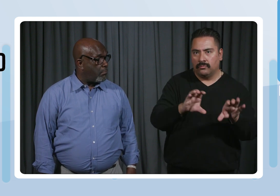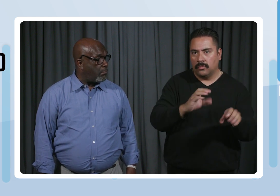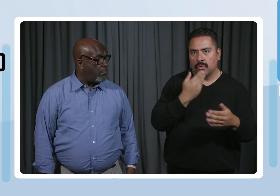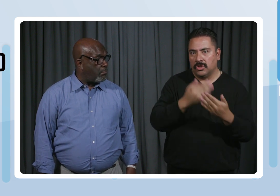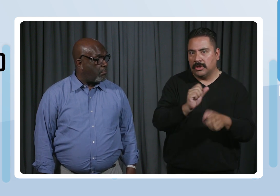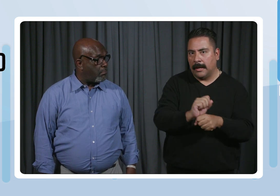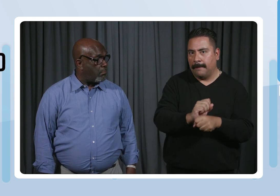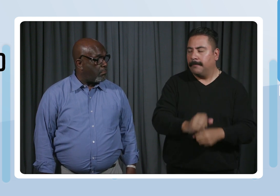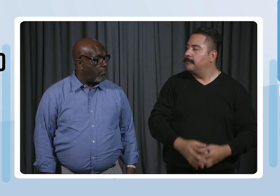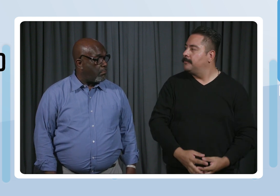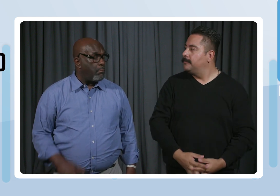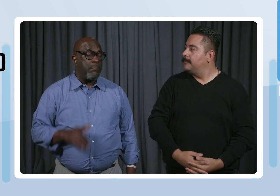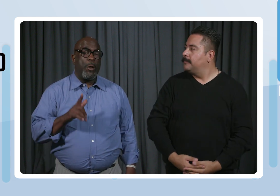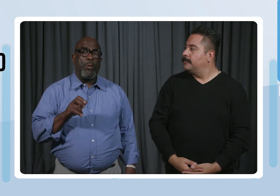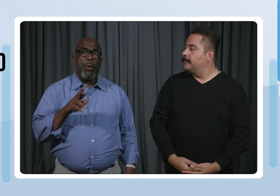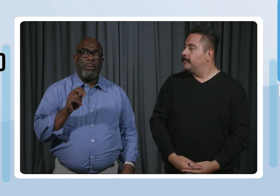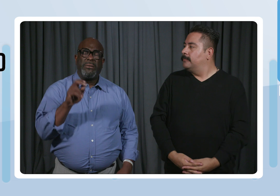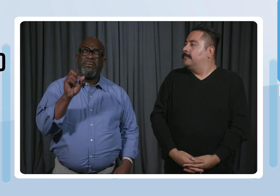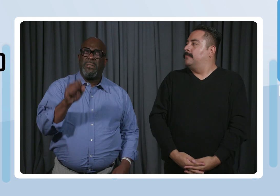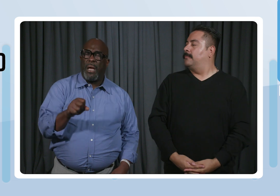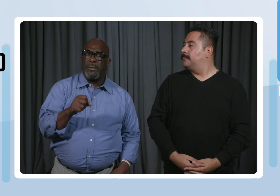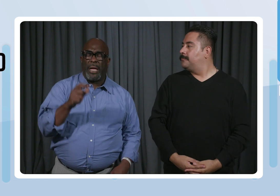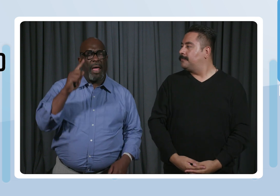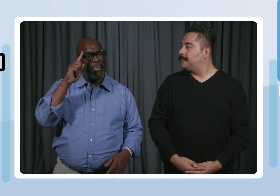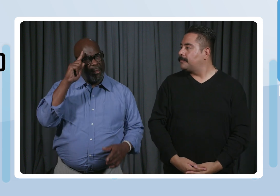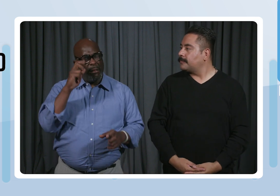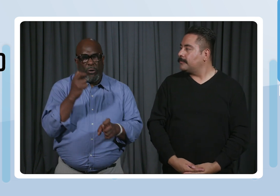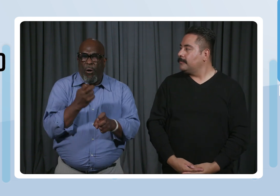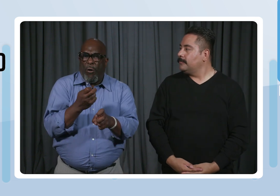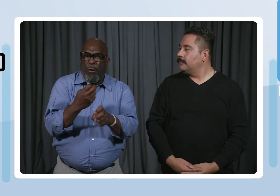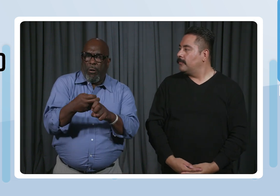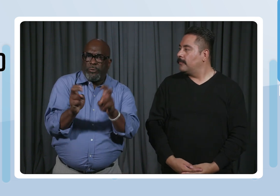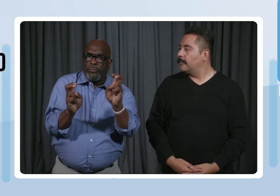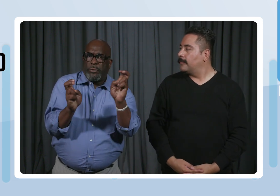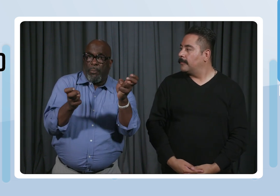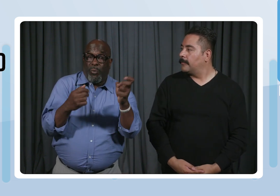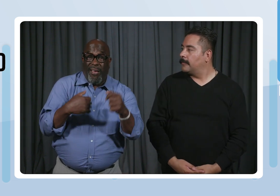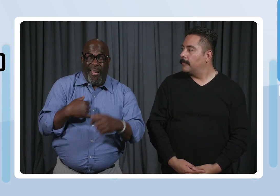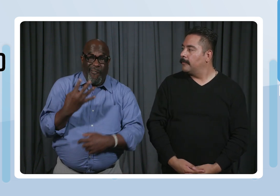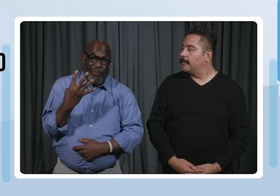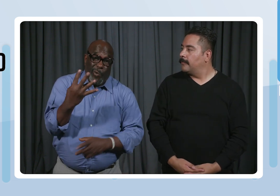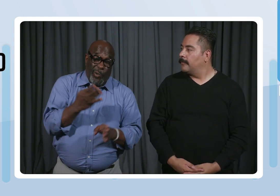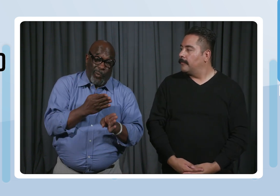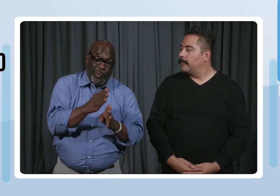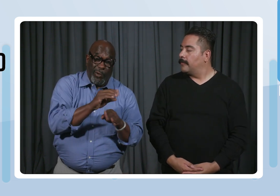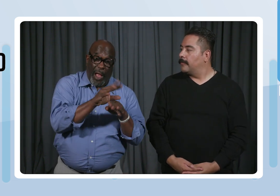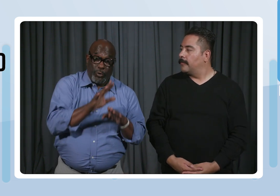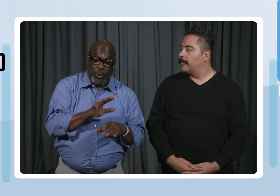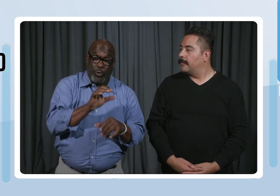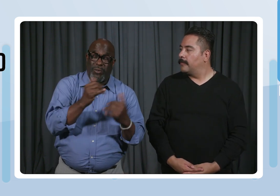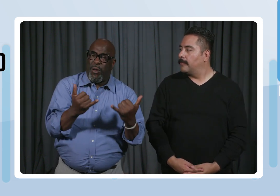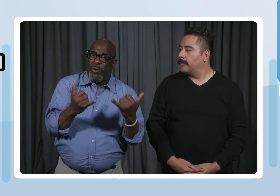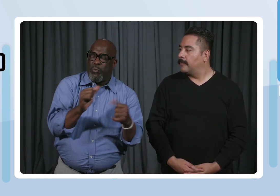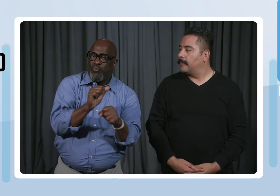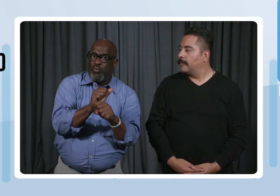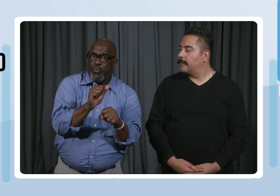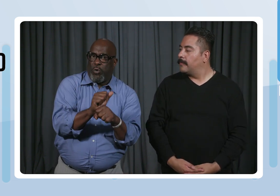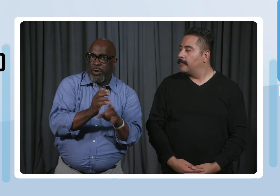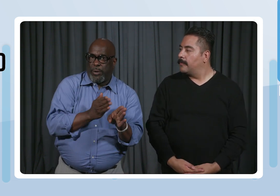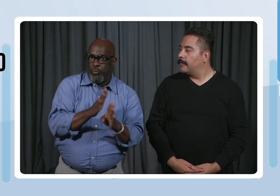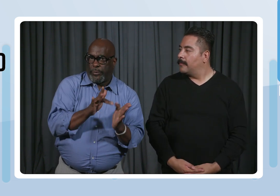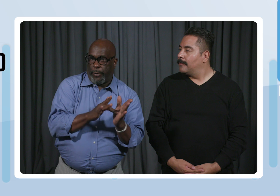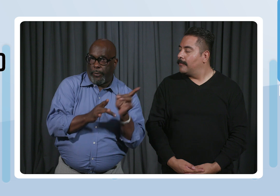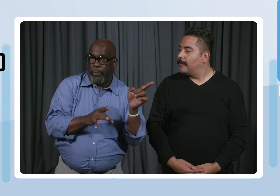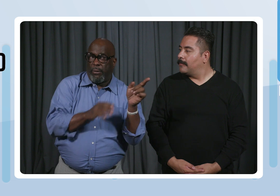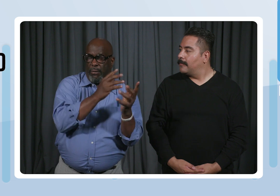hard topic. And it is something that we have 4 career placement counselors currently at our career center, and